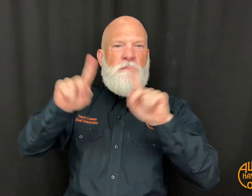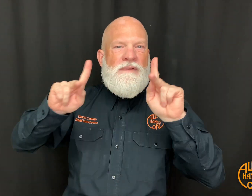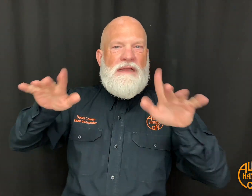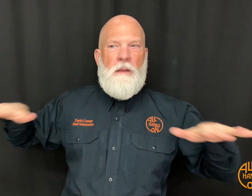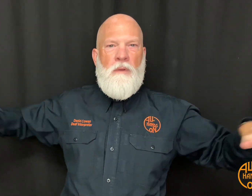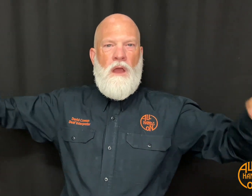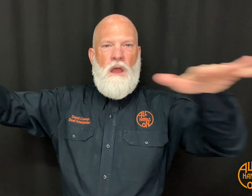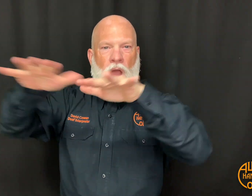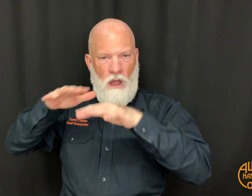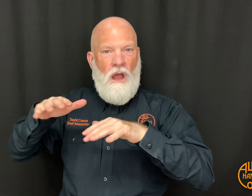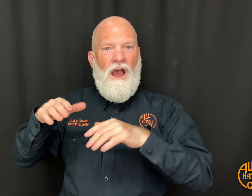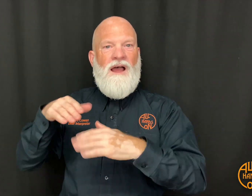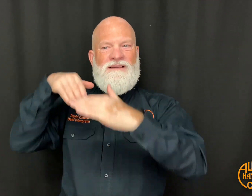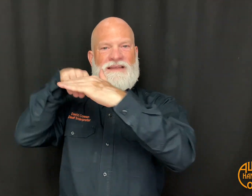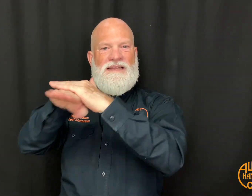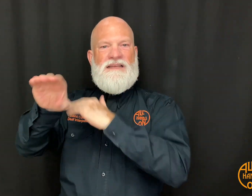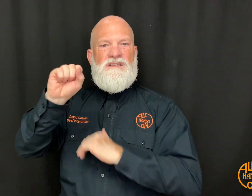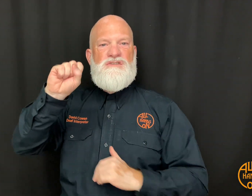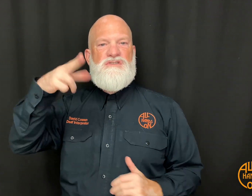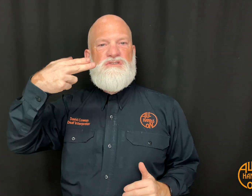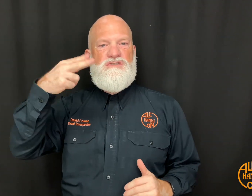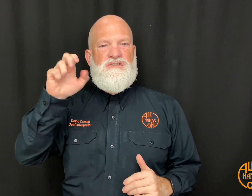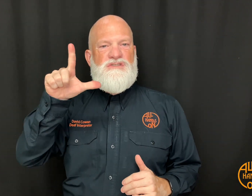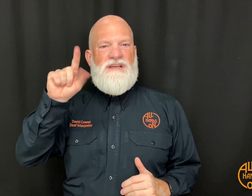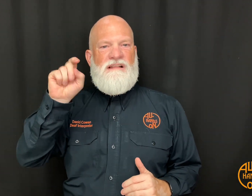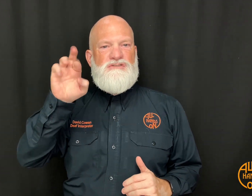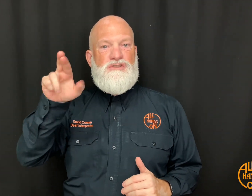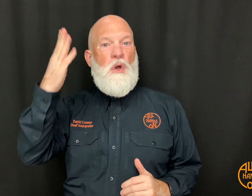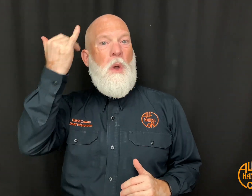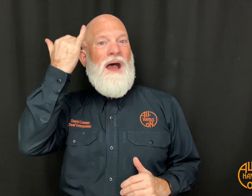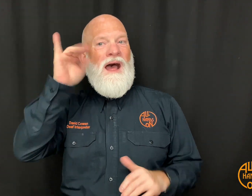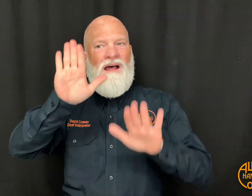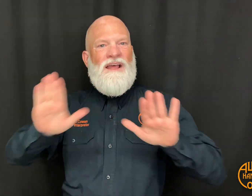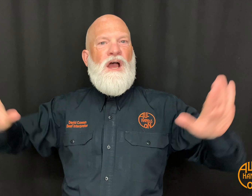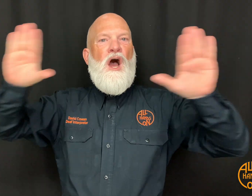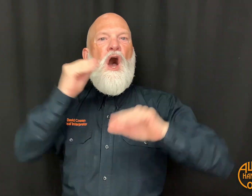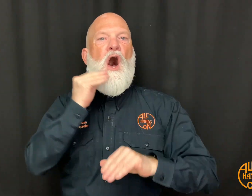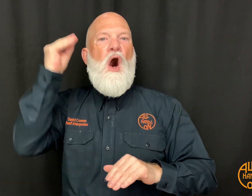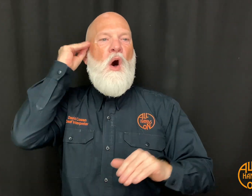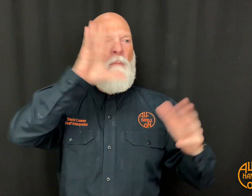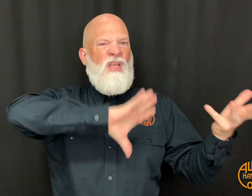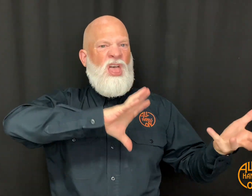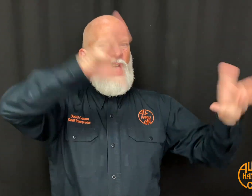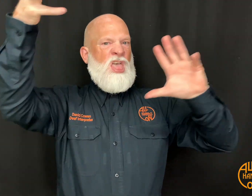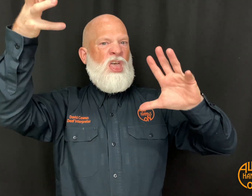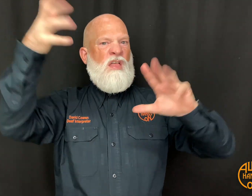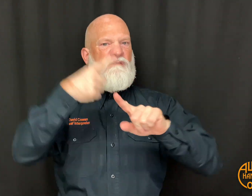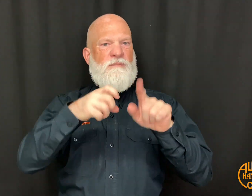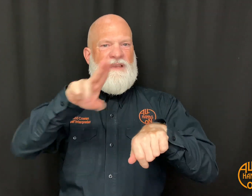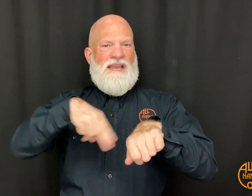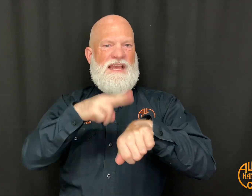This is observed throughout the shelter, because there are many people in the shelter seeking refuge from the storm and the damage done.